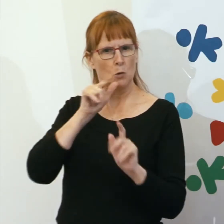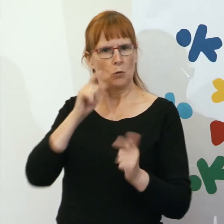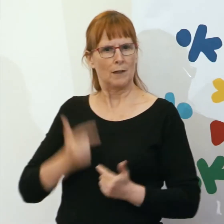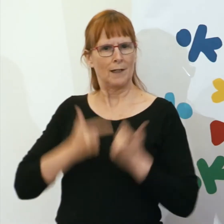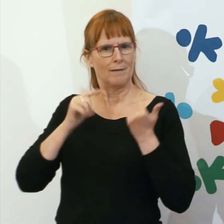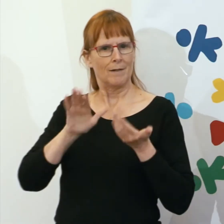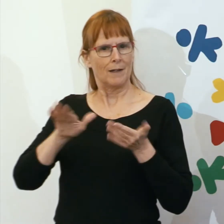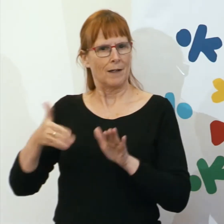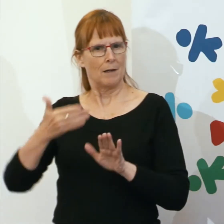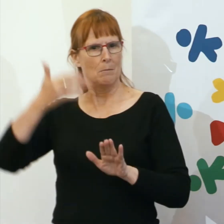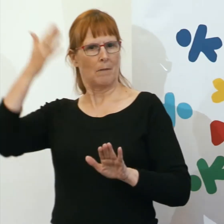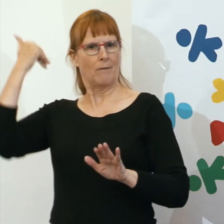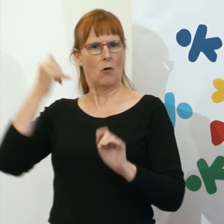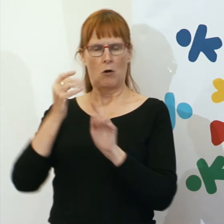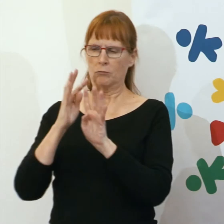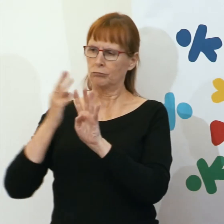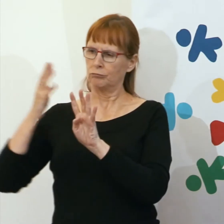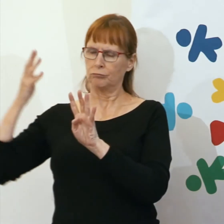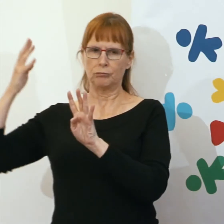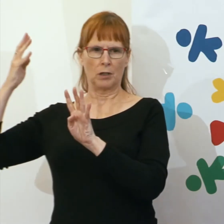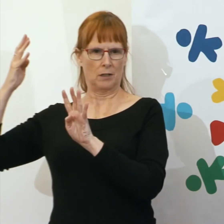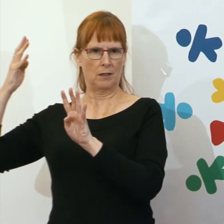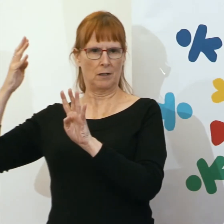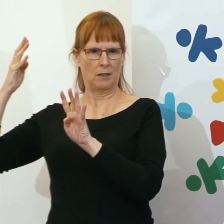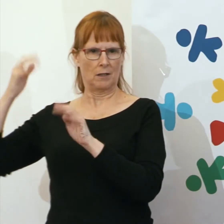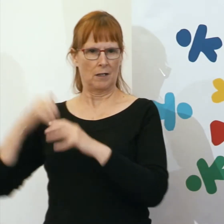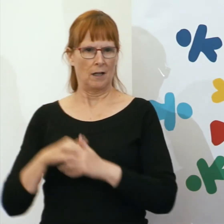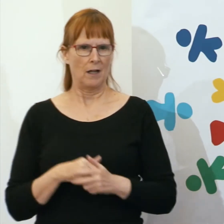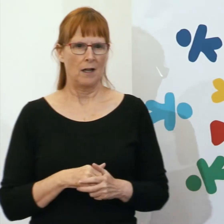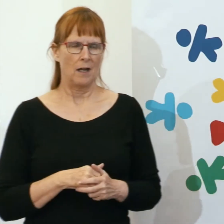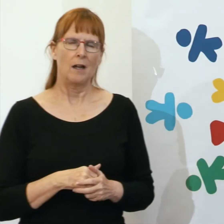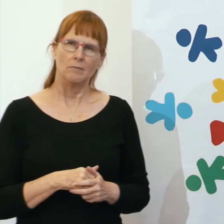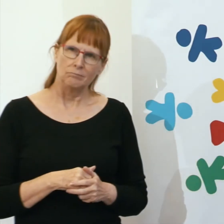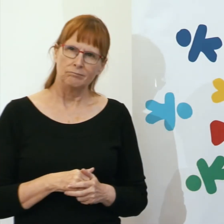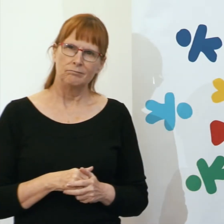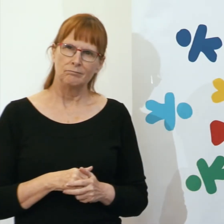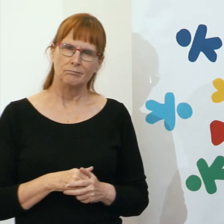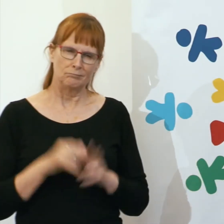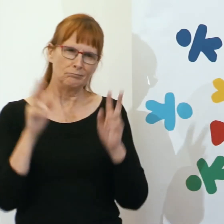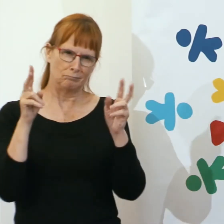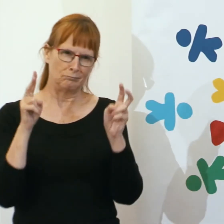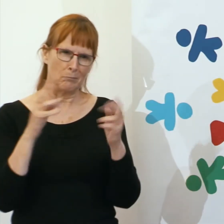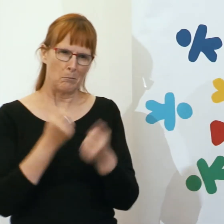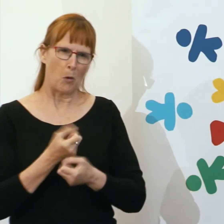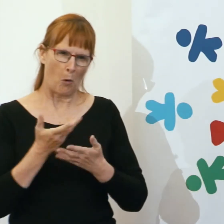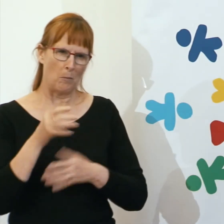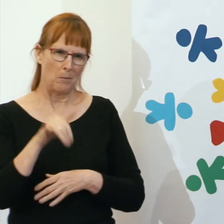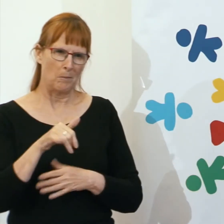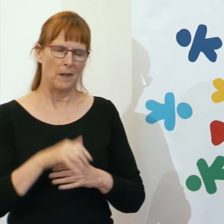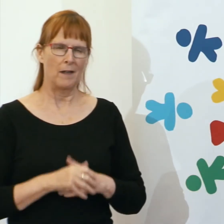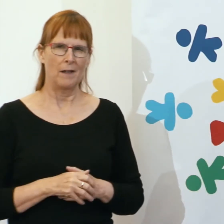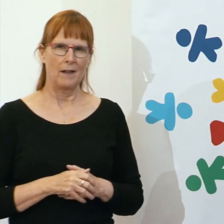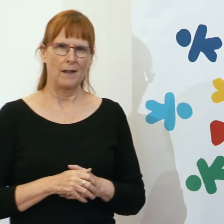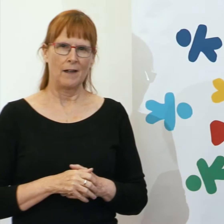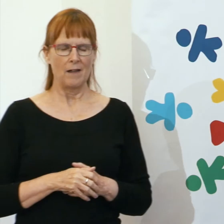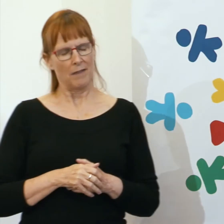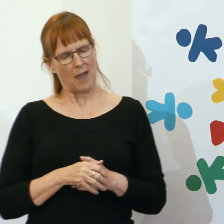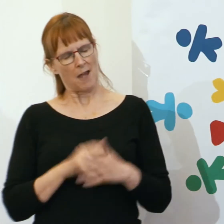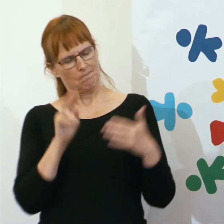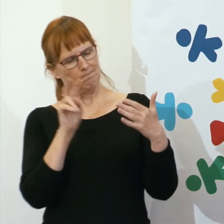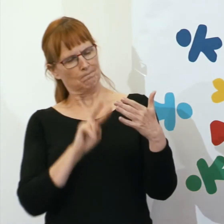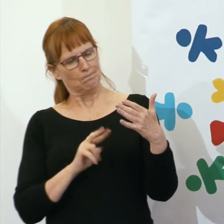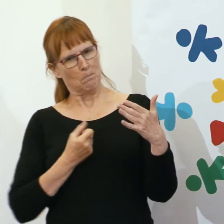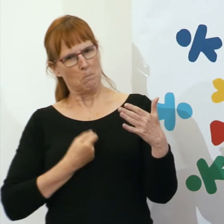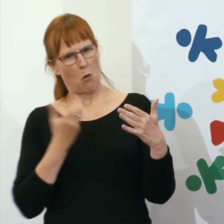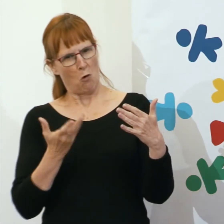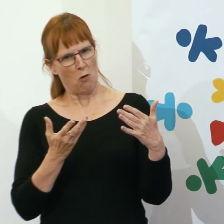When I read these beautiful words, I am struck by my place in the world. I feel both